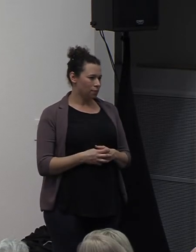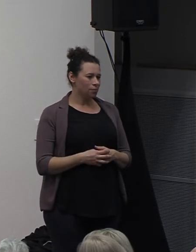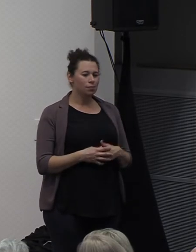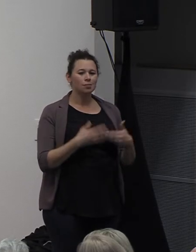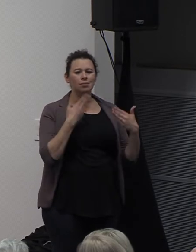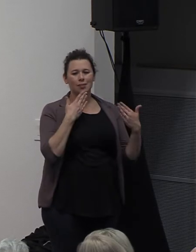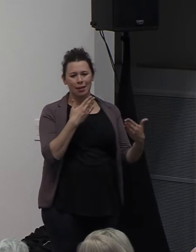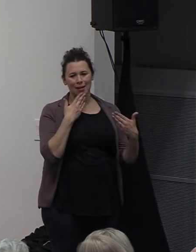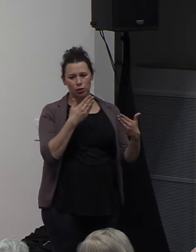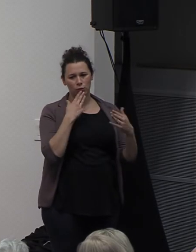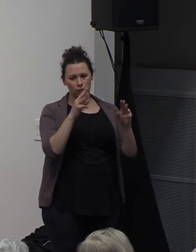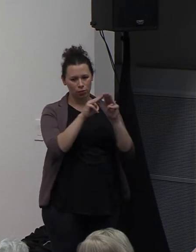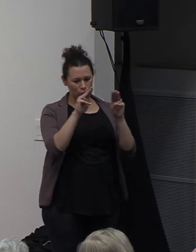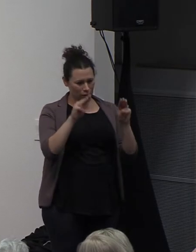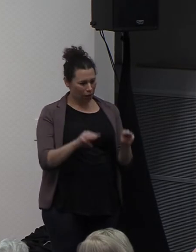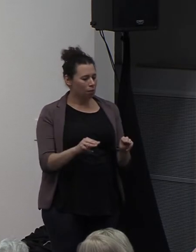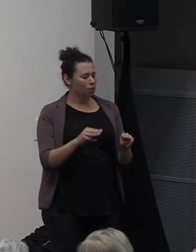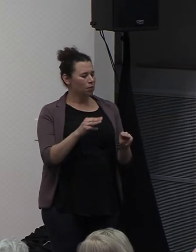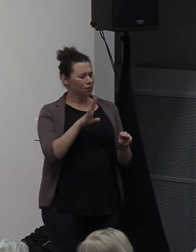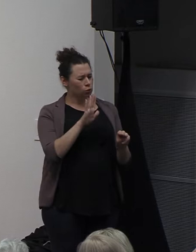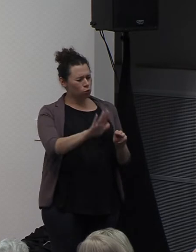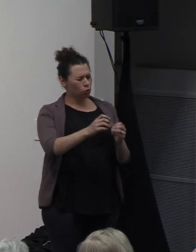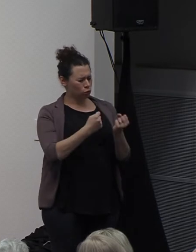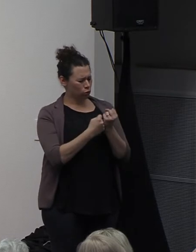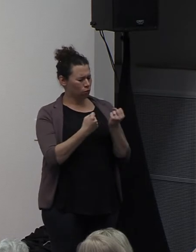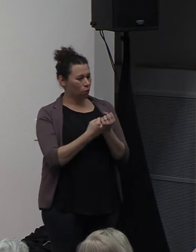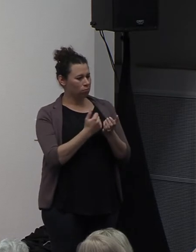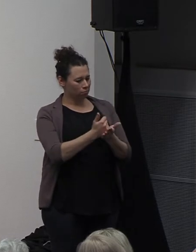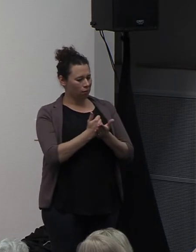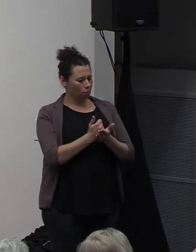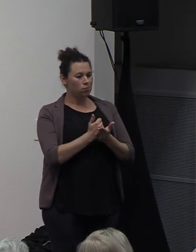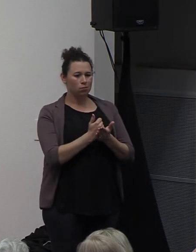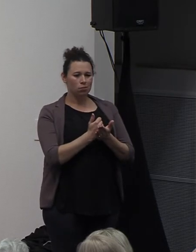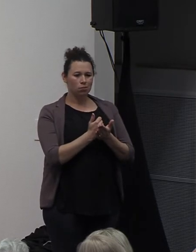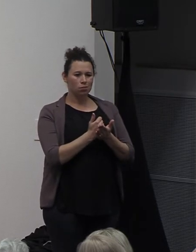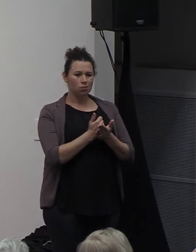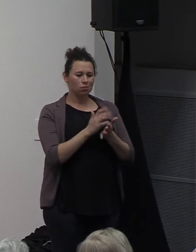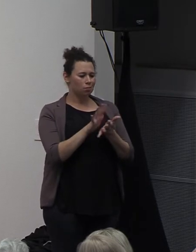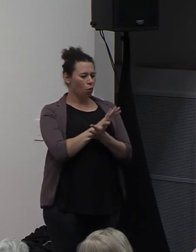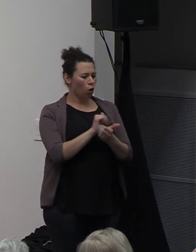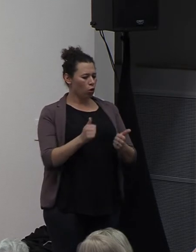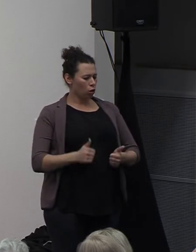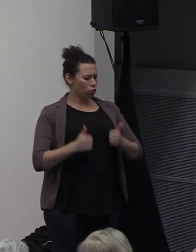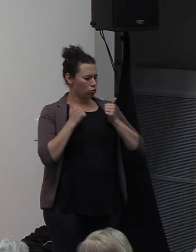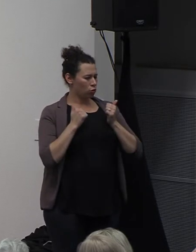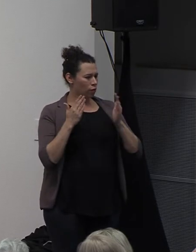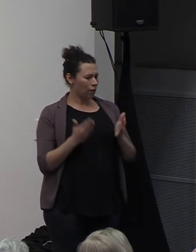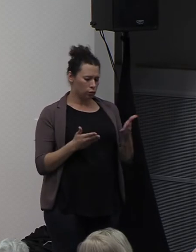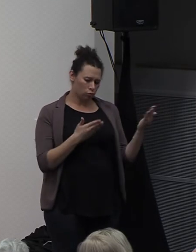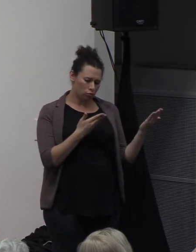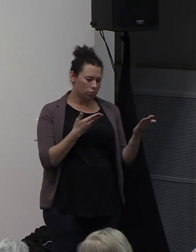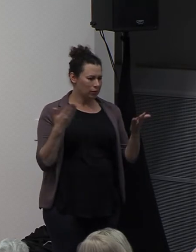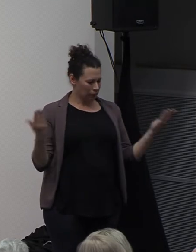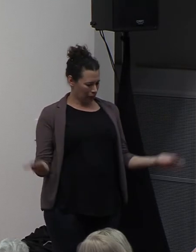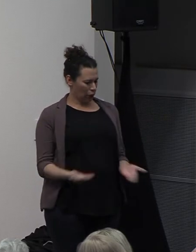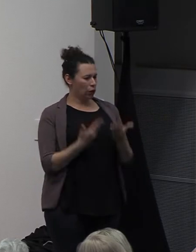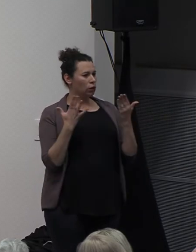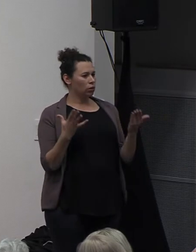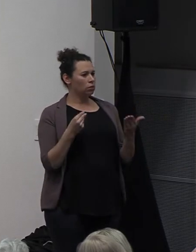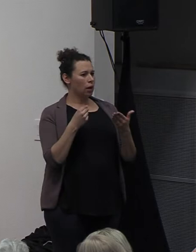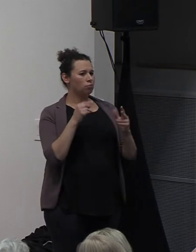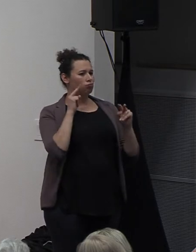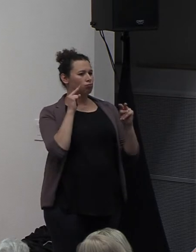and the museum for your support in making it possible for Holocaust survivors to be present and witness this evening's